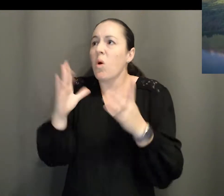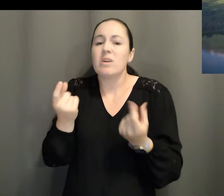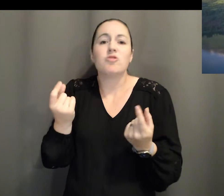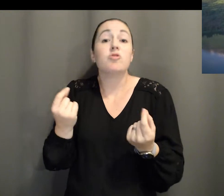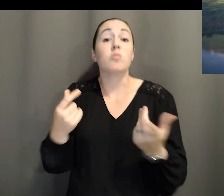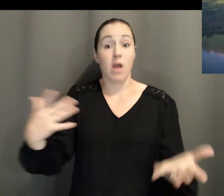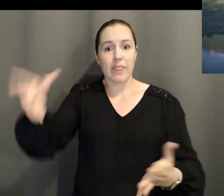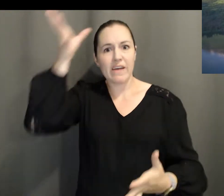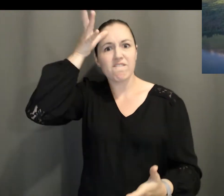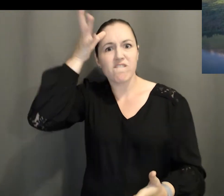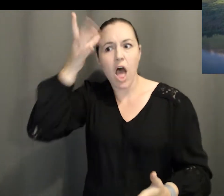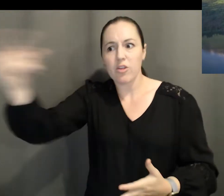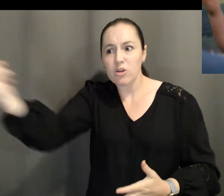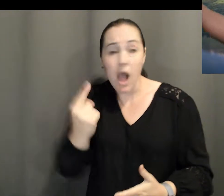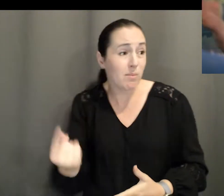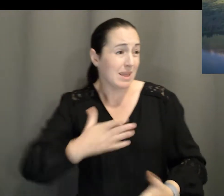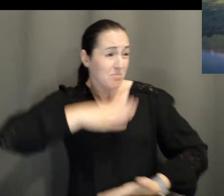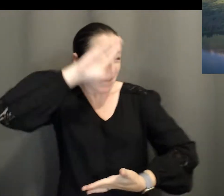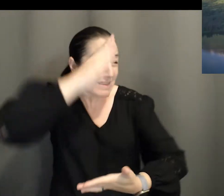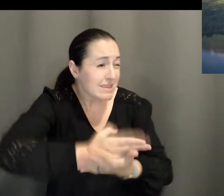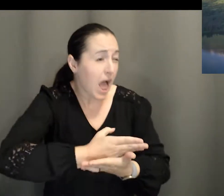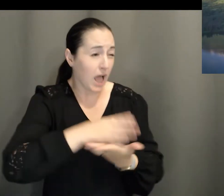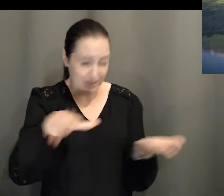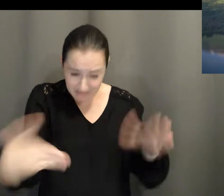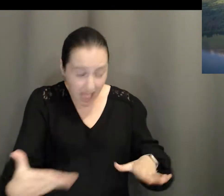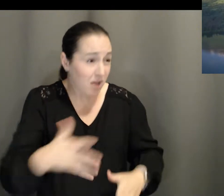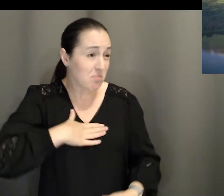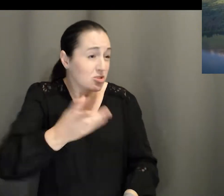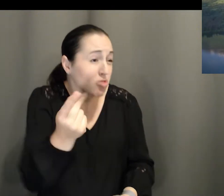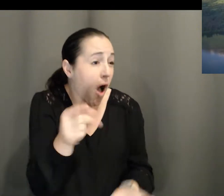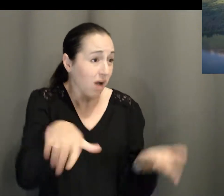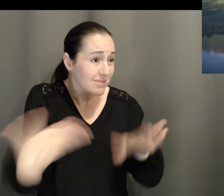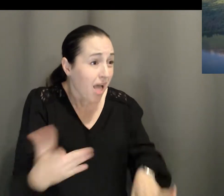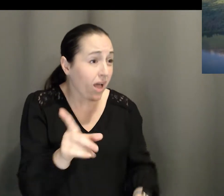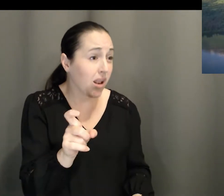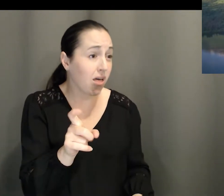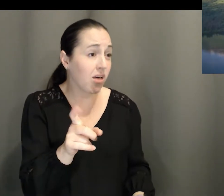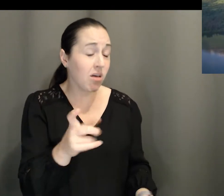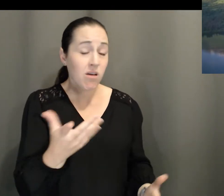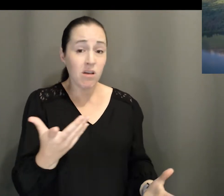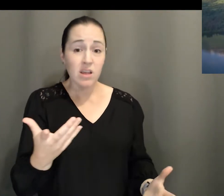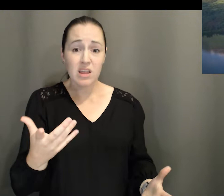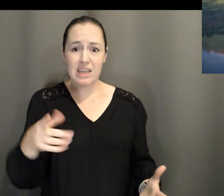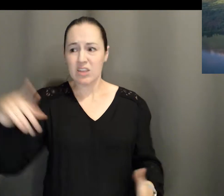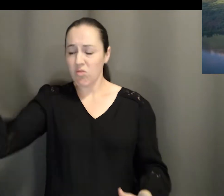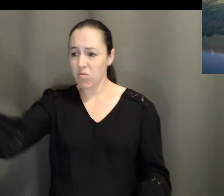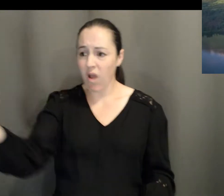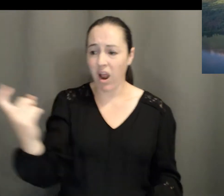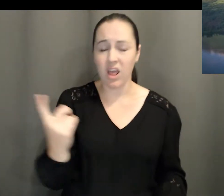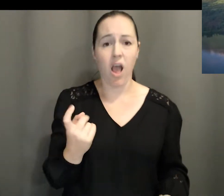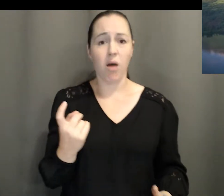know what to do in this moment. And suddenly a father comes and I hear him going, is my son dead? Is my dog dead?